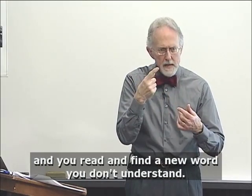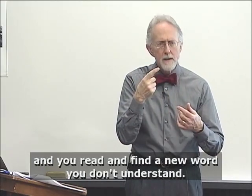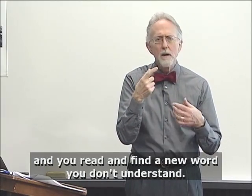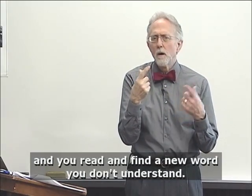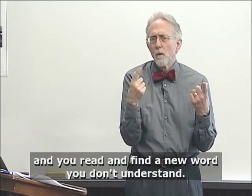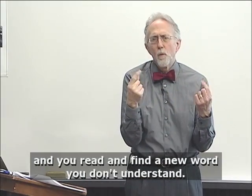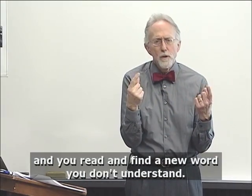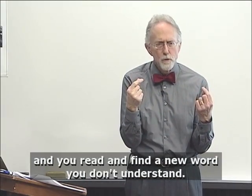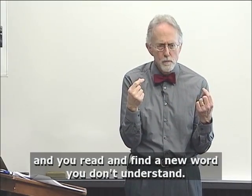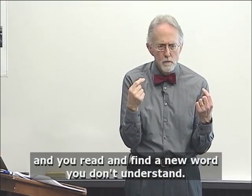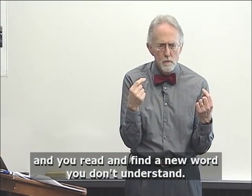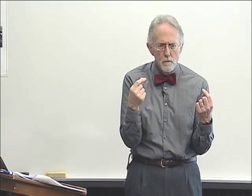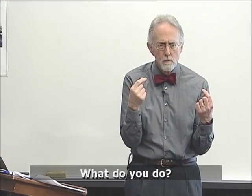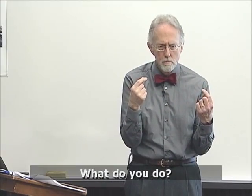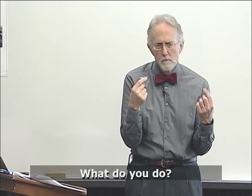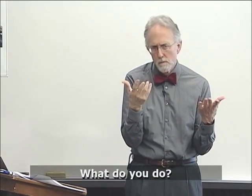understand. What do?